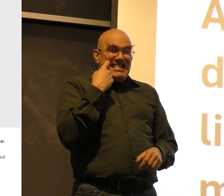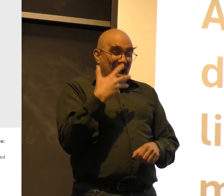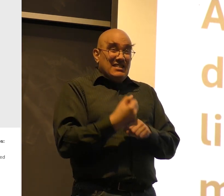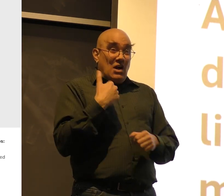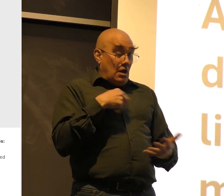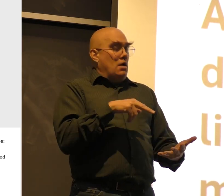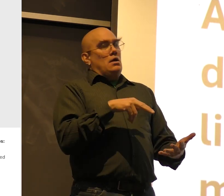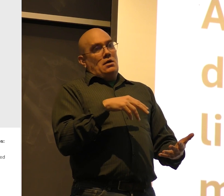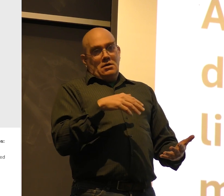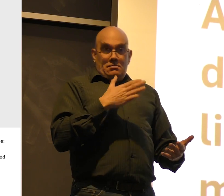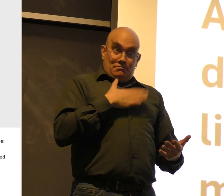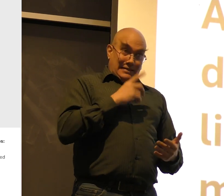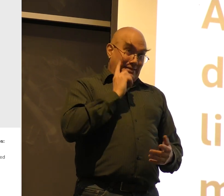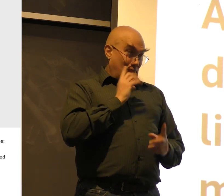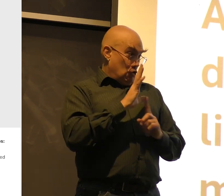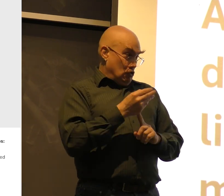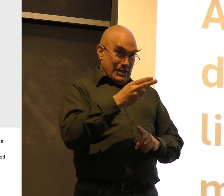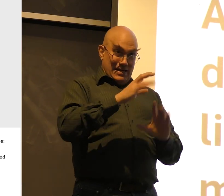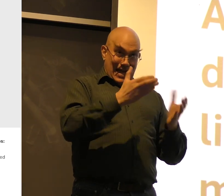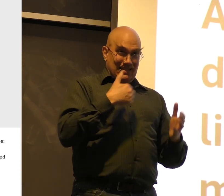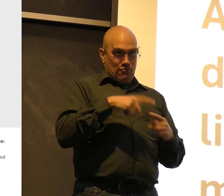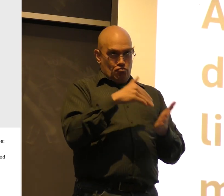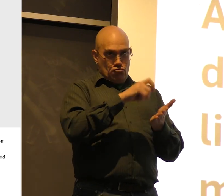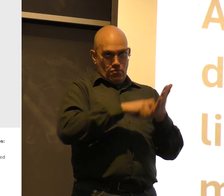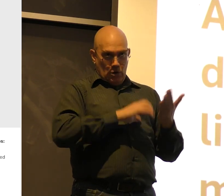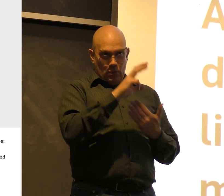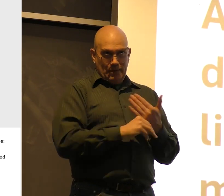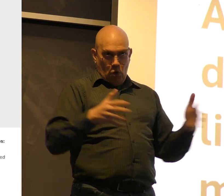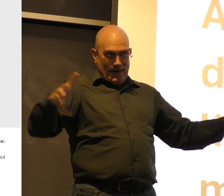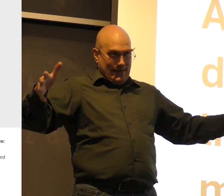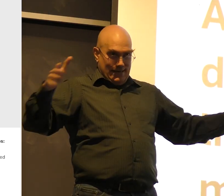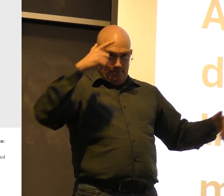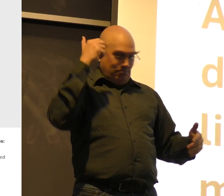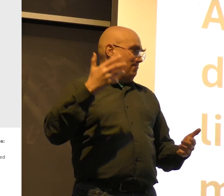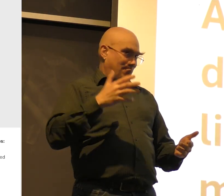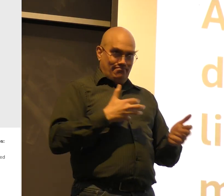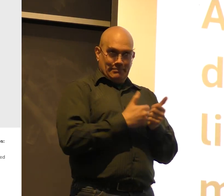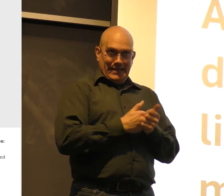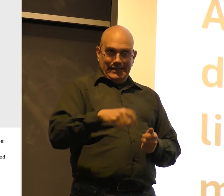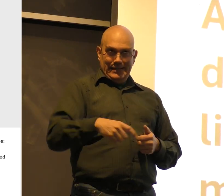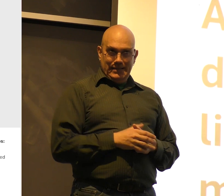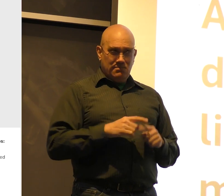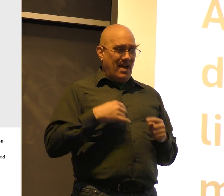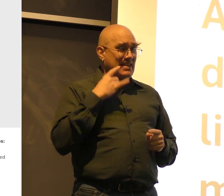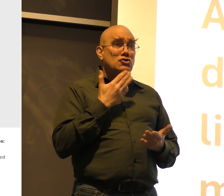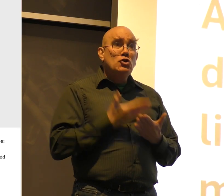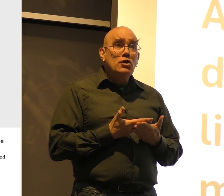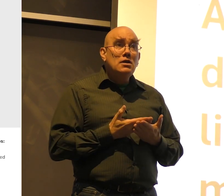ago. Just 5 years ago, we see the difference. My deaf cultural history class, I had to rewrite the curriculum already because it needed to be updated. And